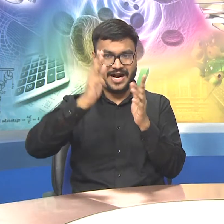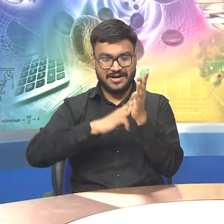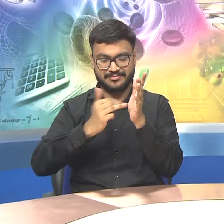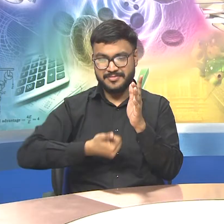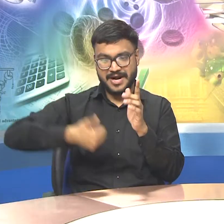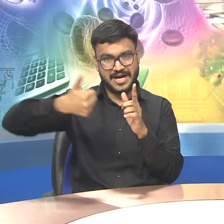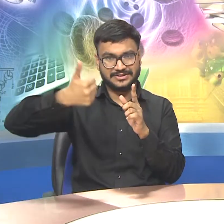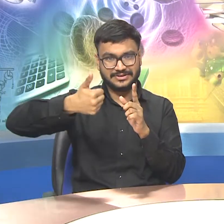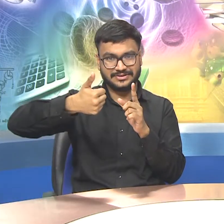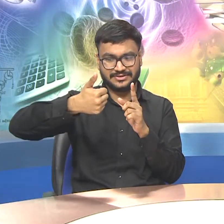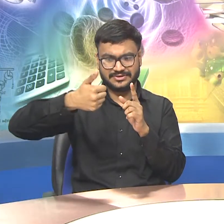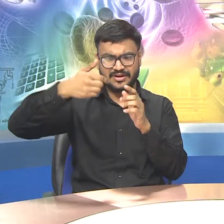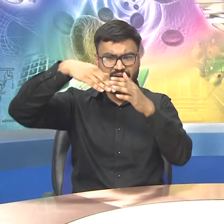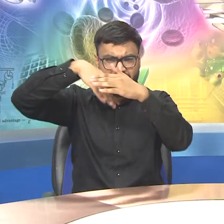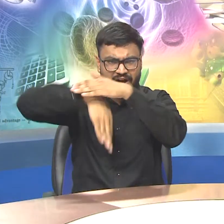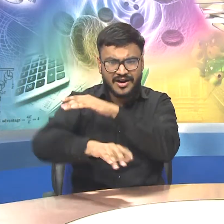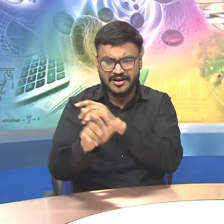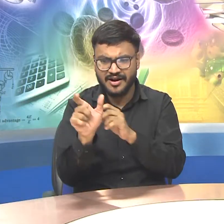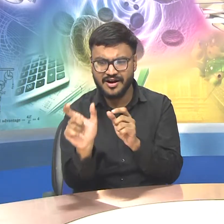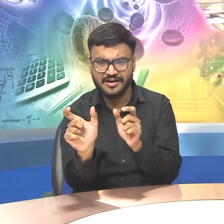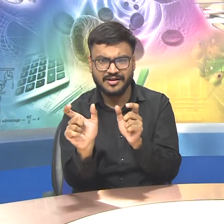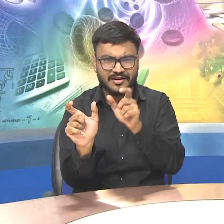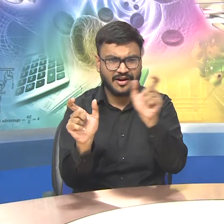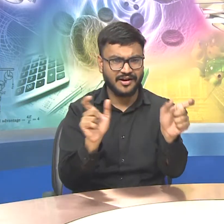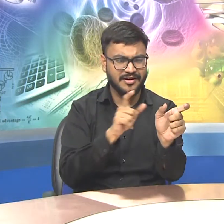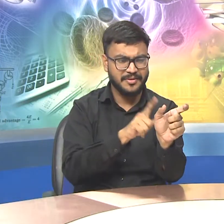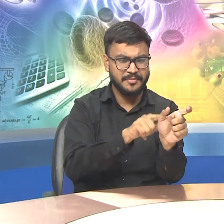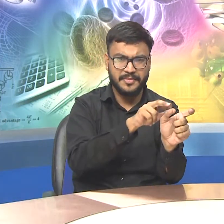For example, we can see PM